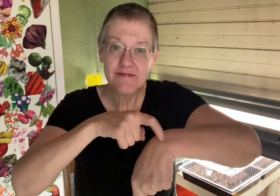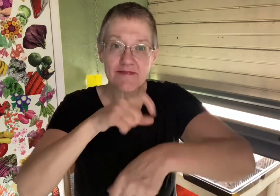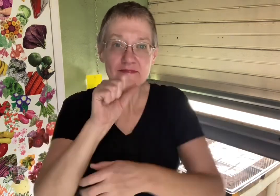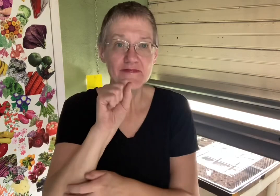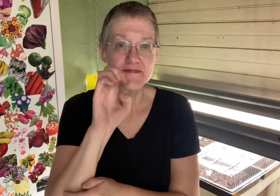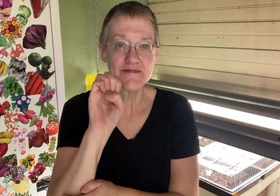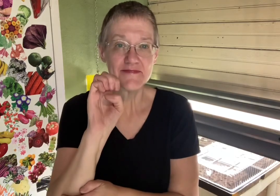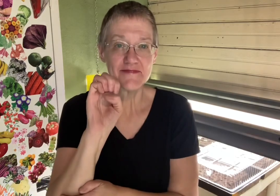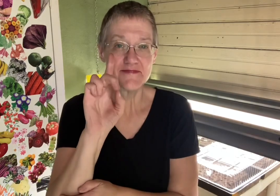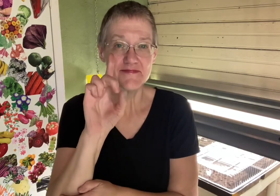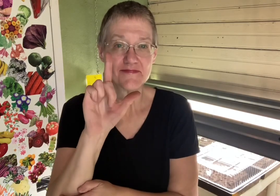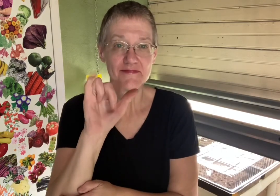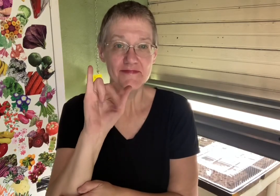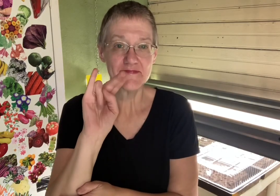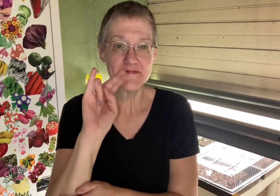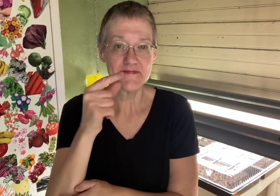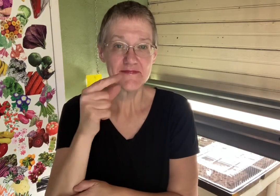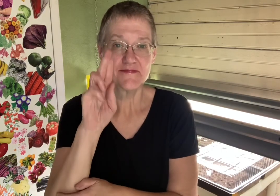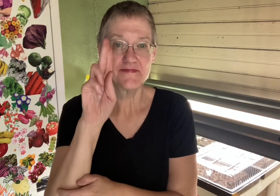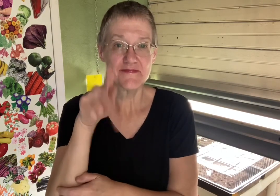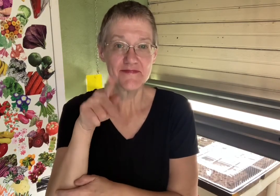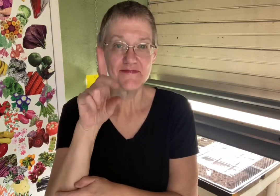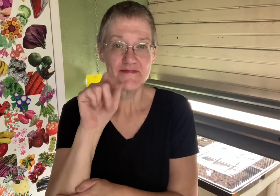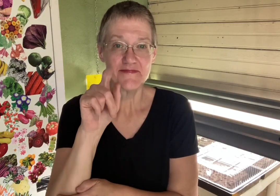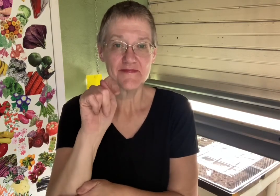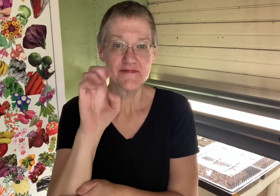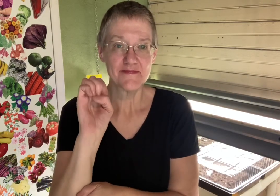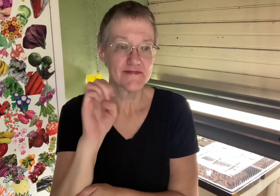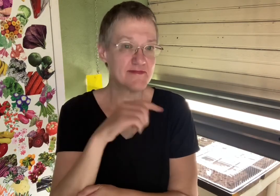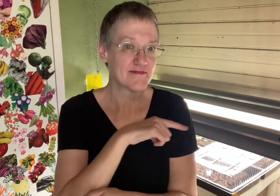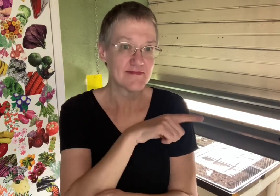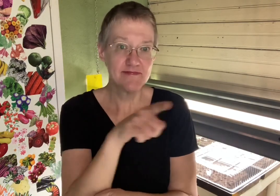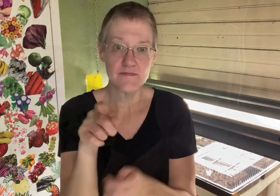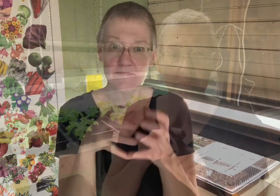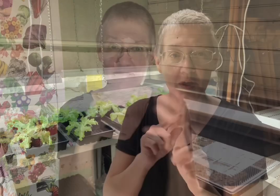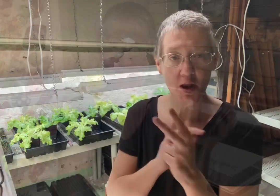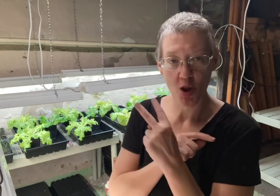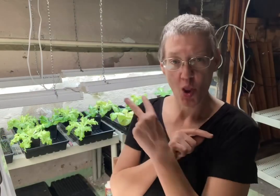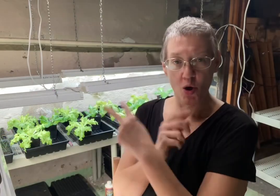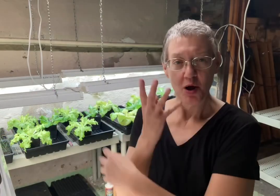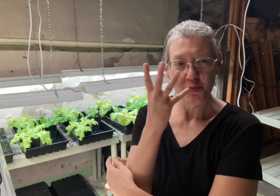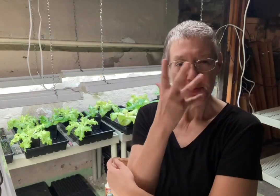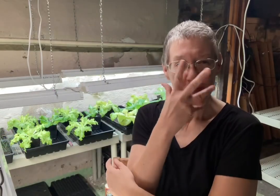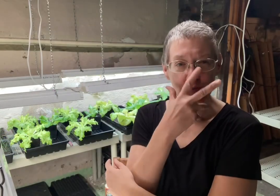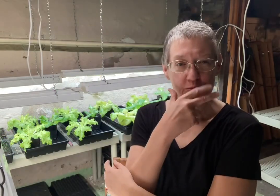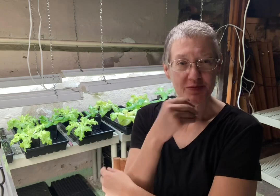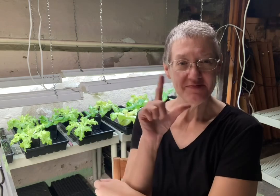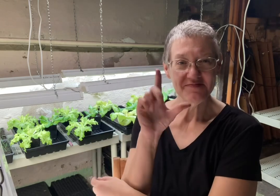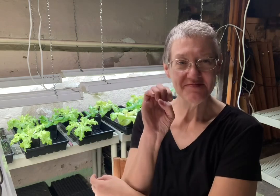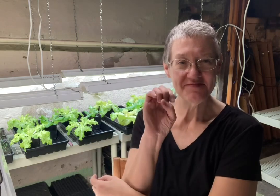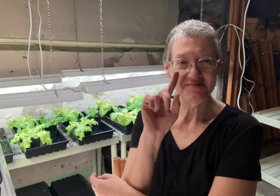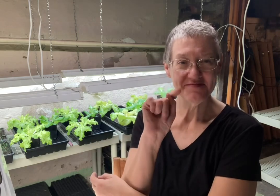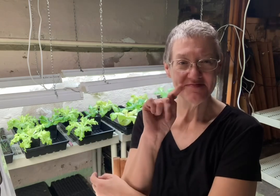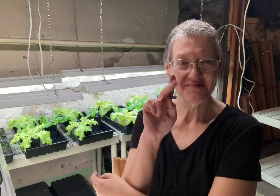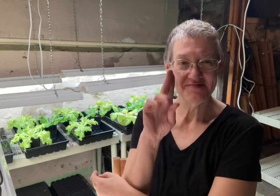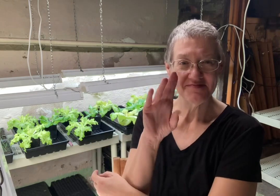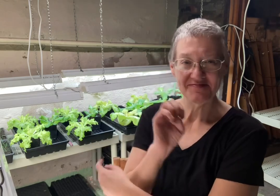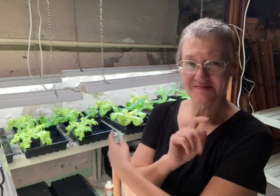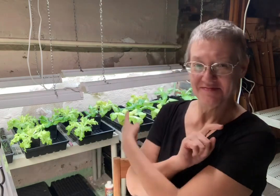Today it's time for a seedling update for those who have come up. But look how